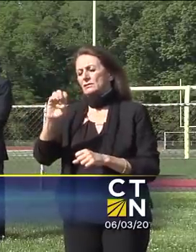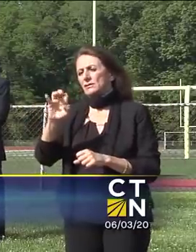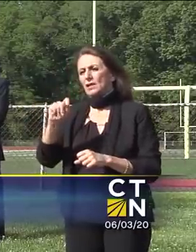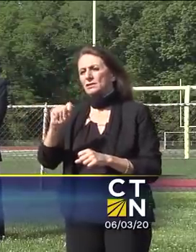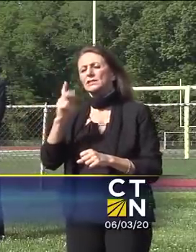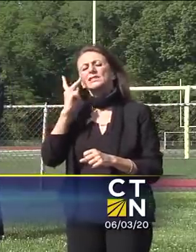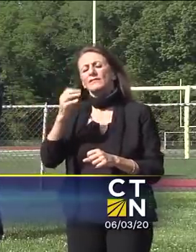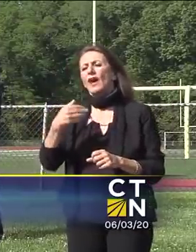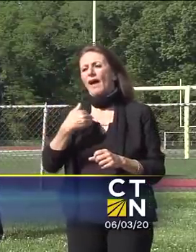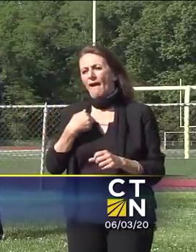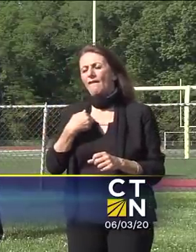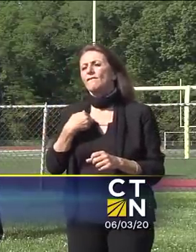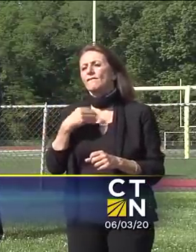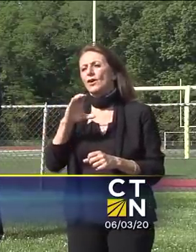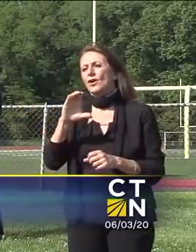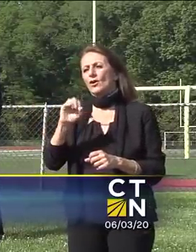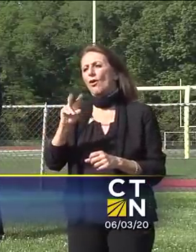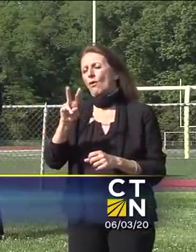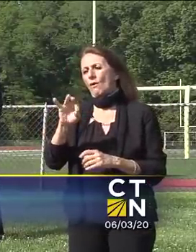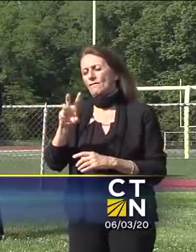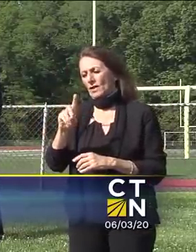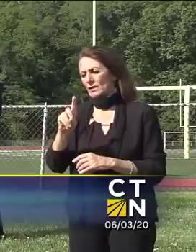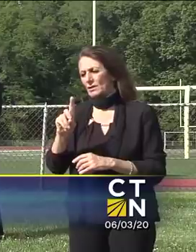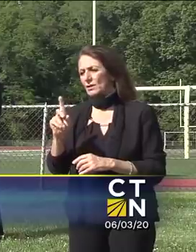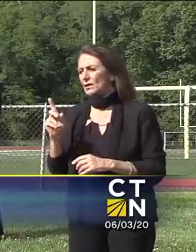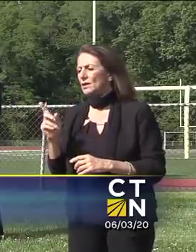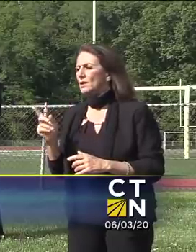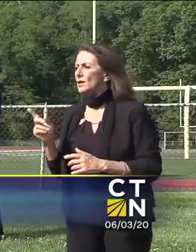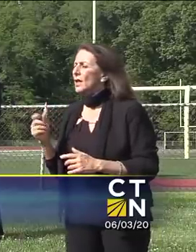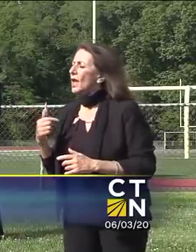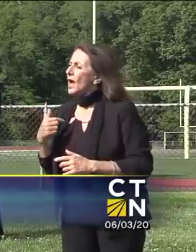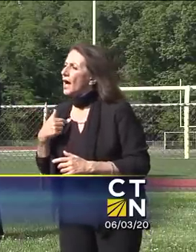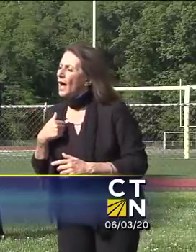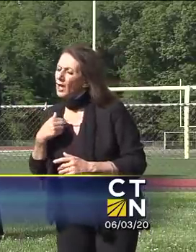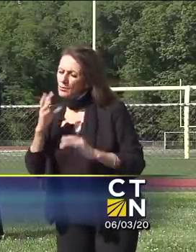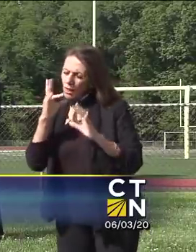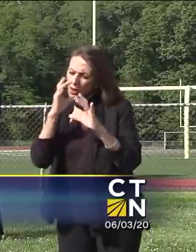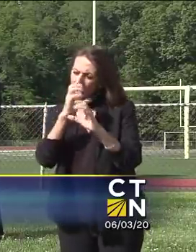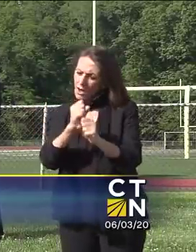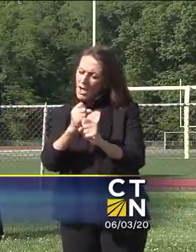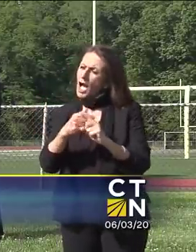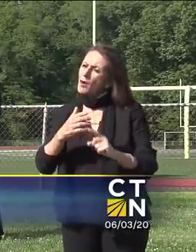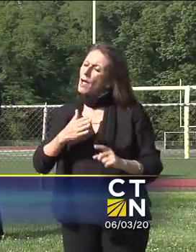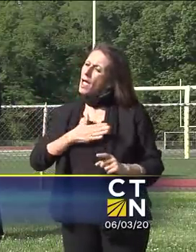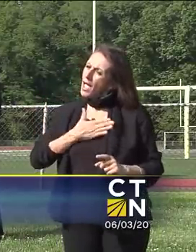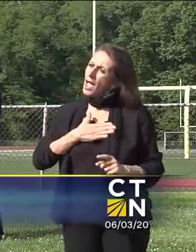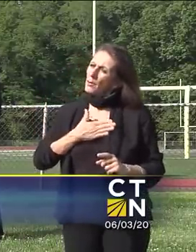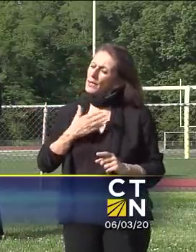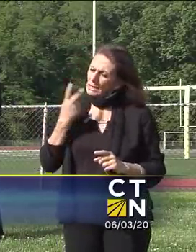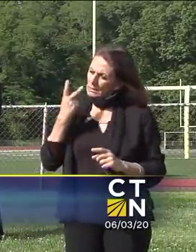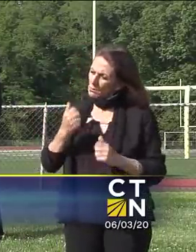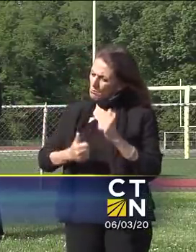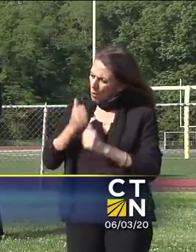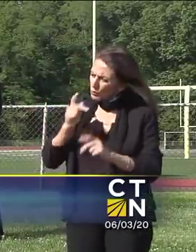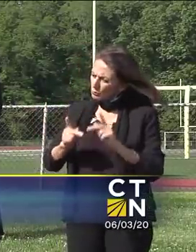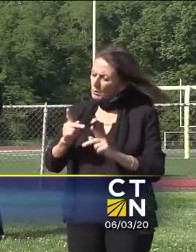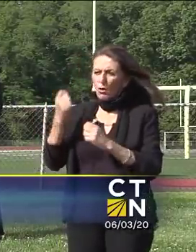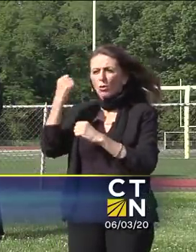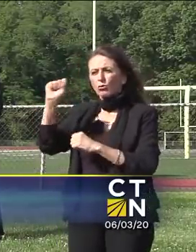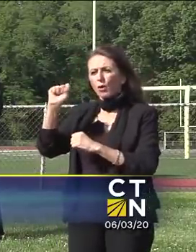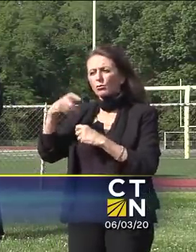in one of these protests. I've been sort of intrigued and interested and happy to see that most of the people there are wearing